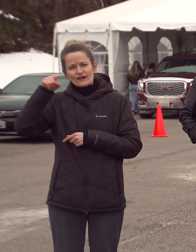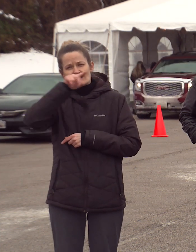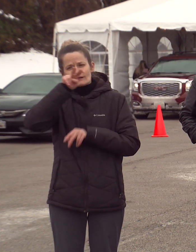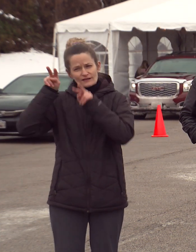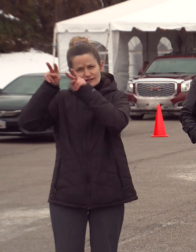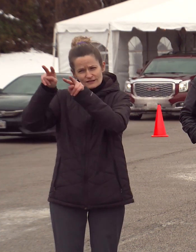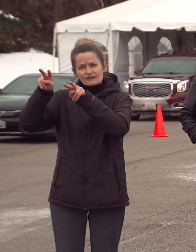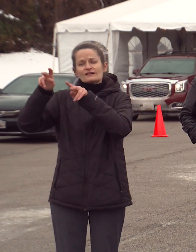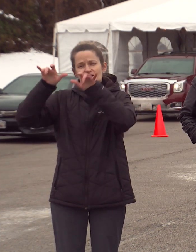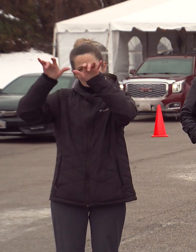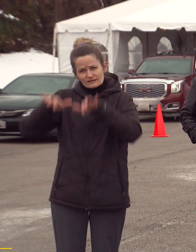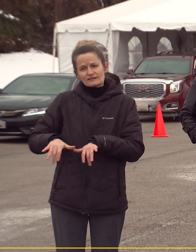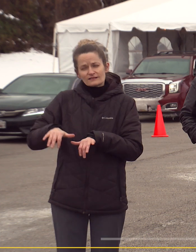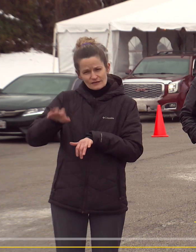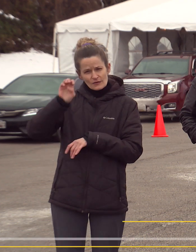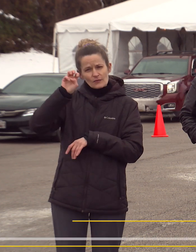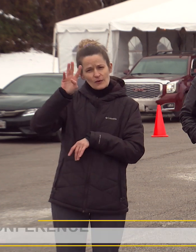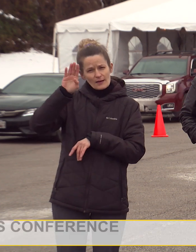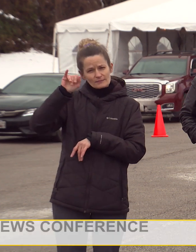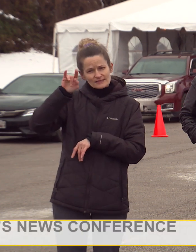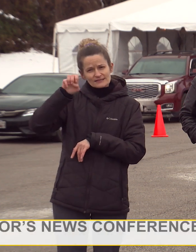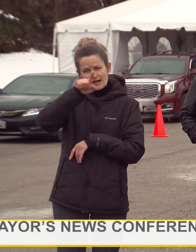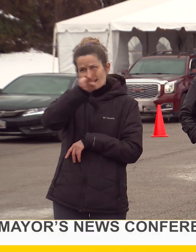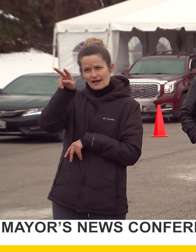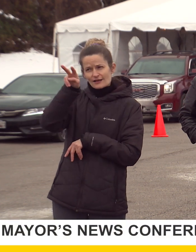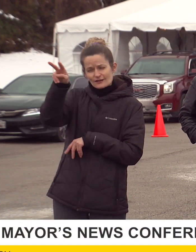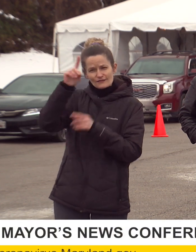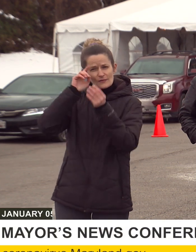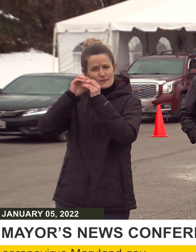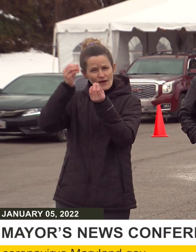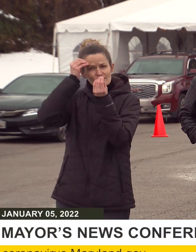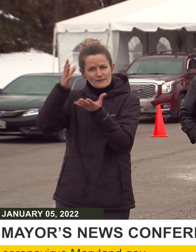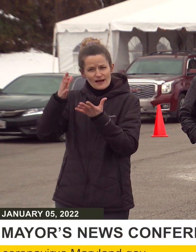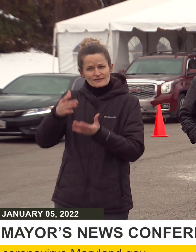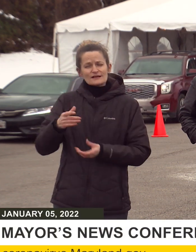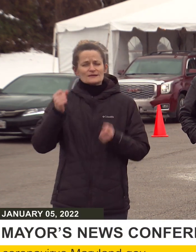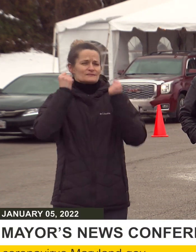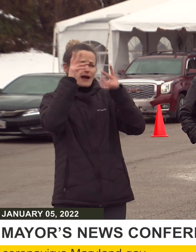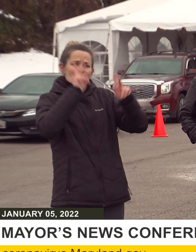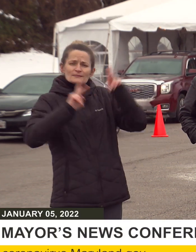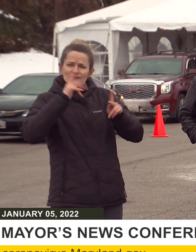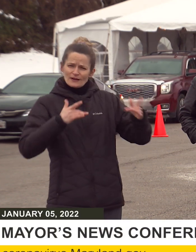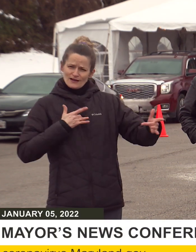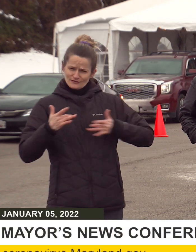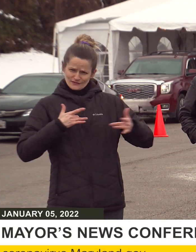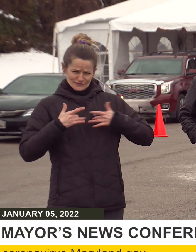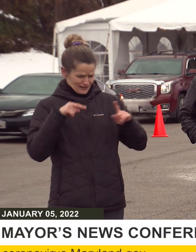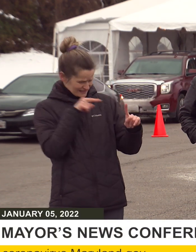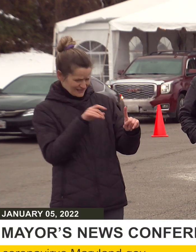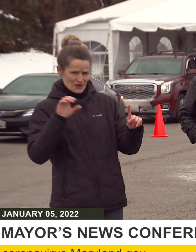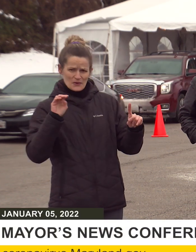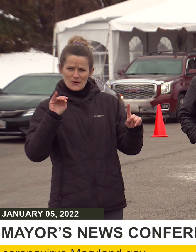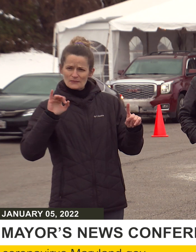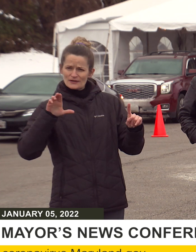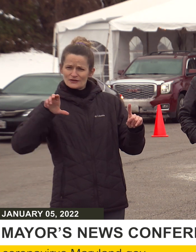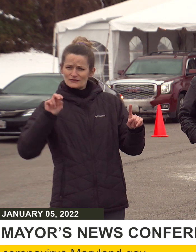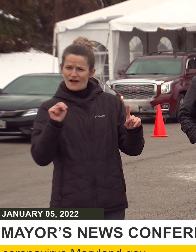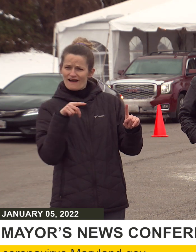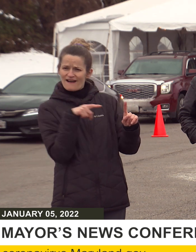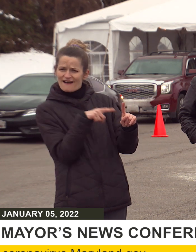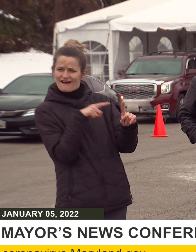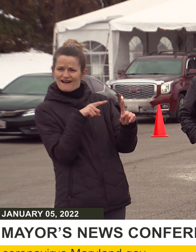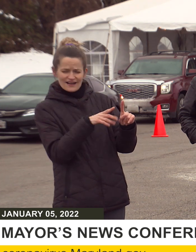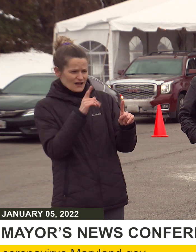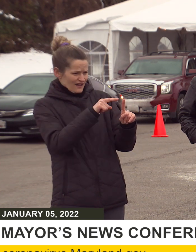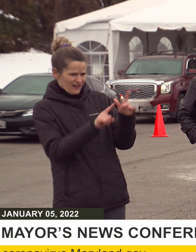covax.baltimorecity.gov. I know many are also concerned about the implications of the Omicron variant, and I want to start by saying we continue to learn more and